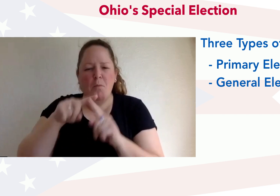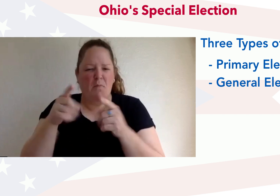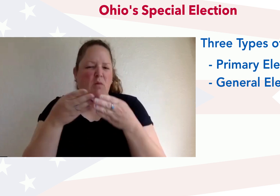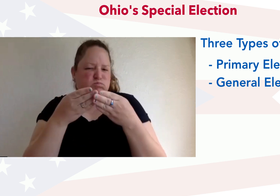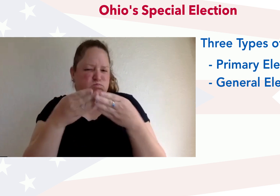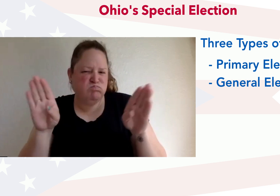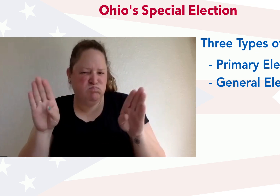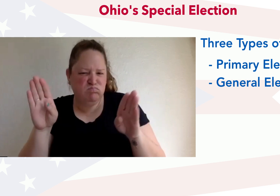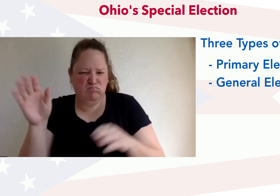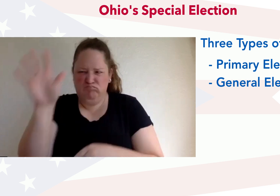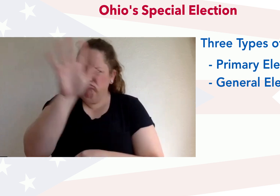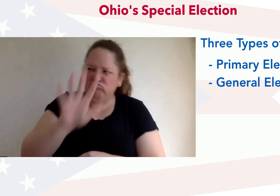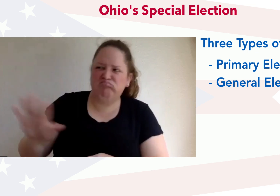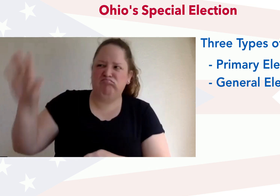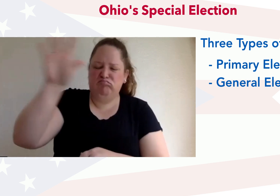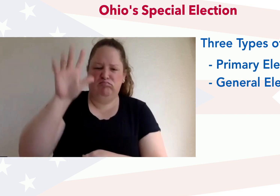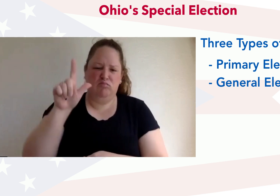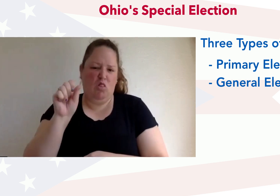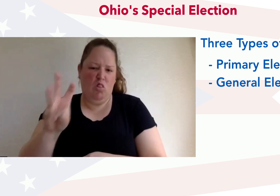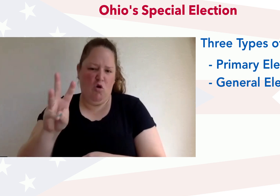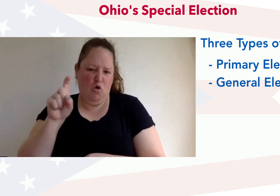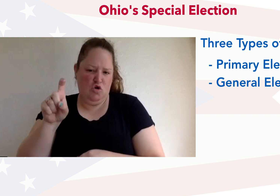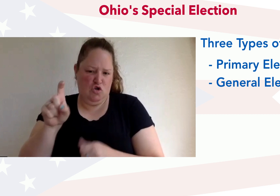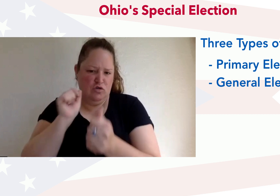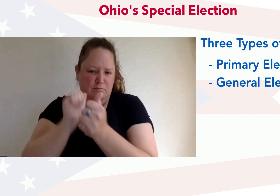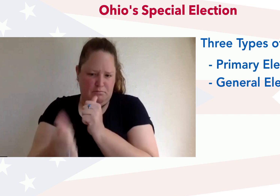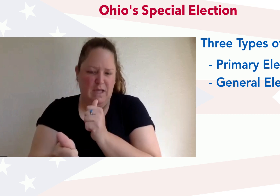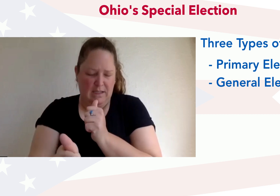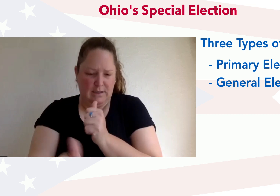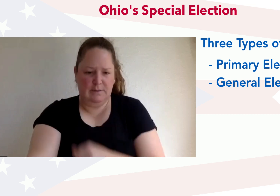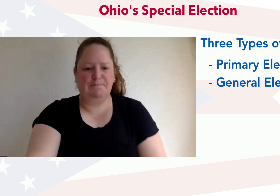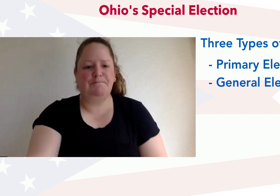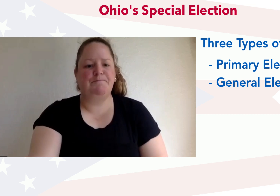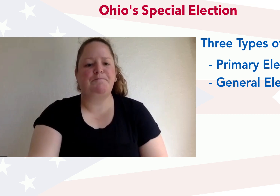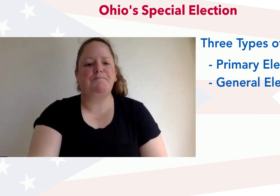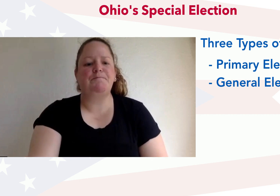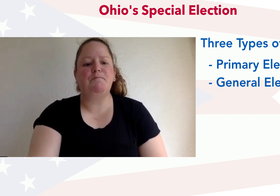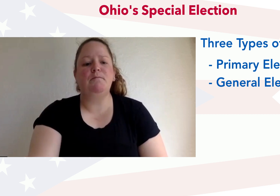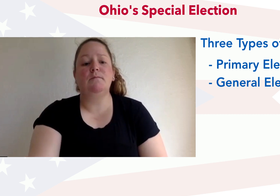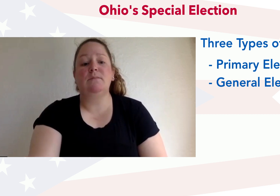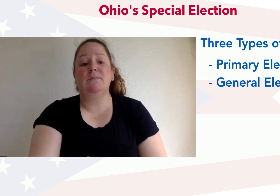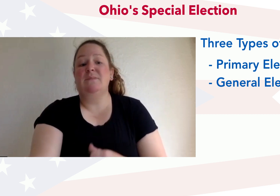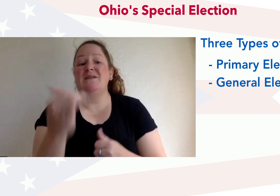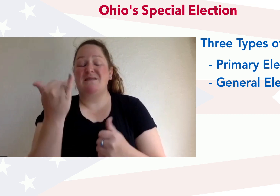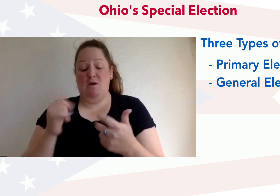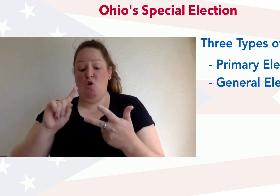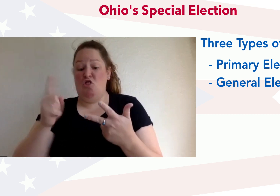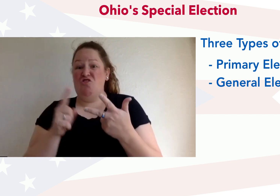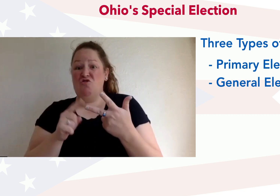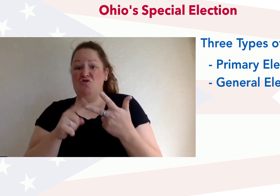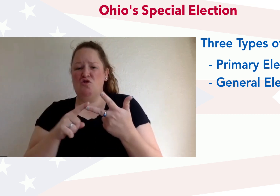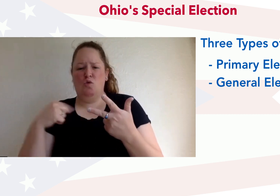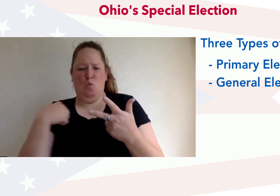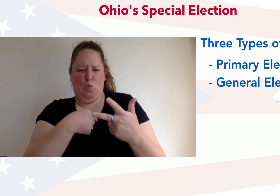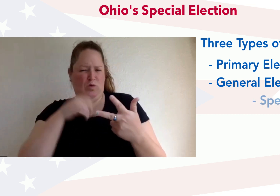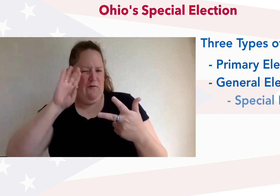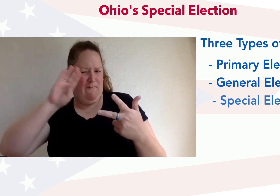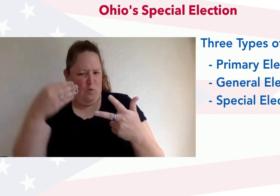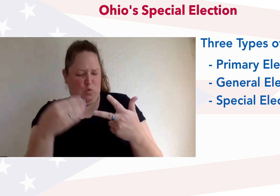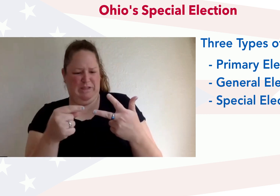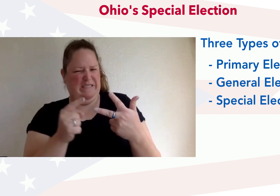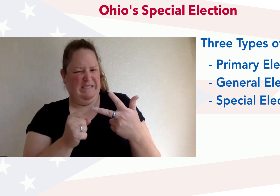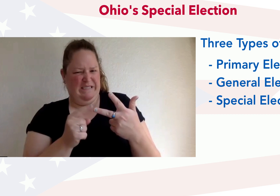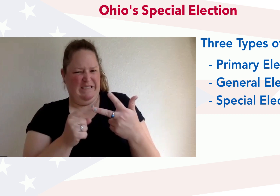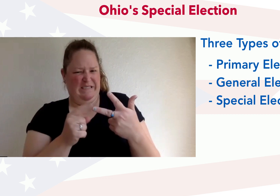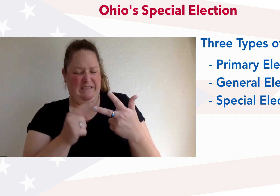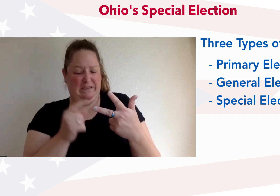So really it's not just in Ohio, but it's general. It's all over which laws should be passing around the country.